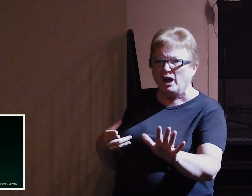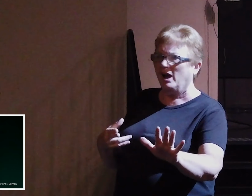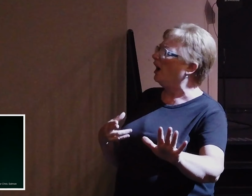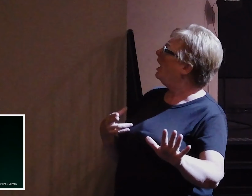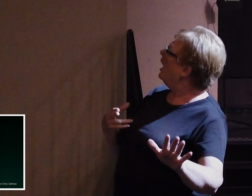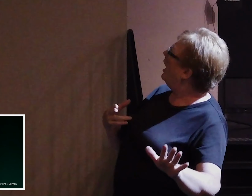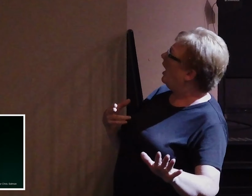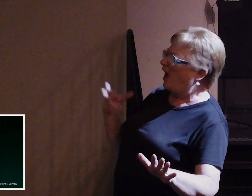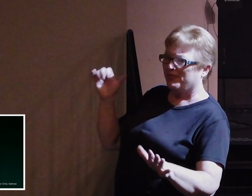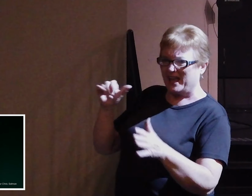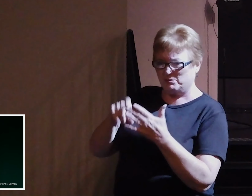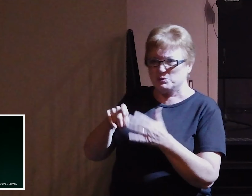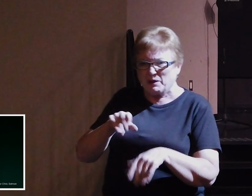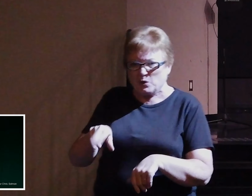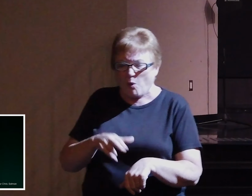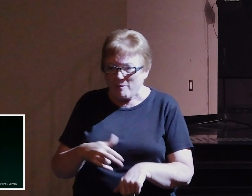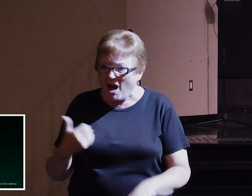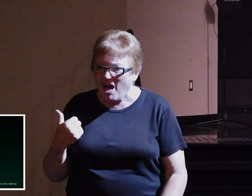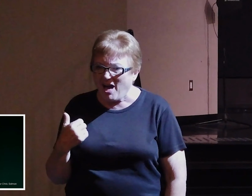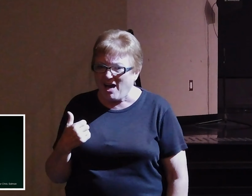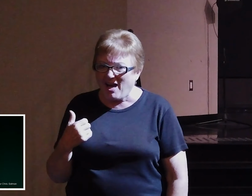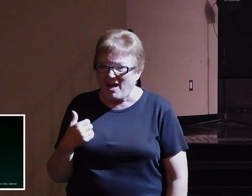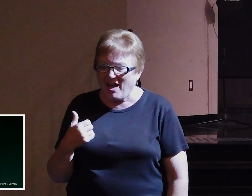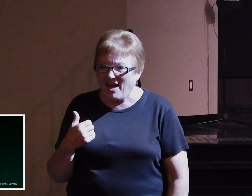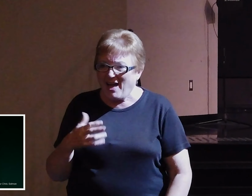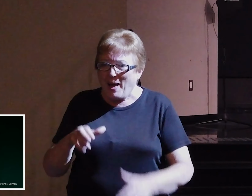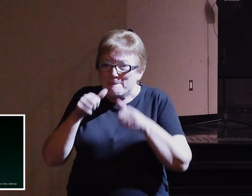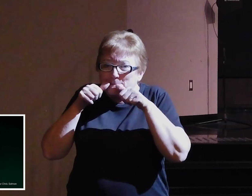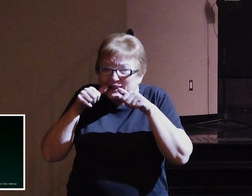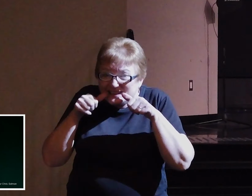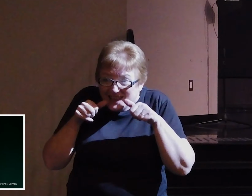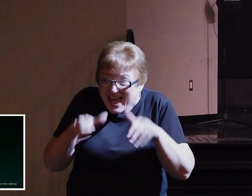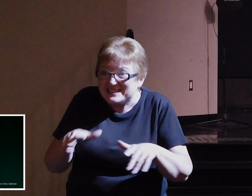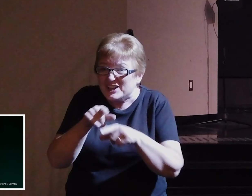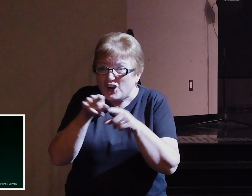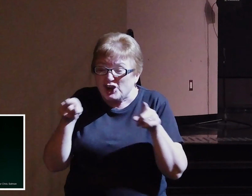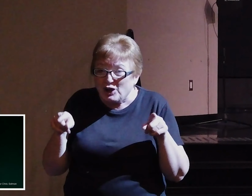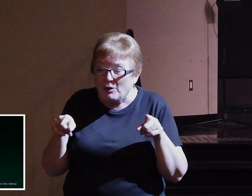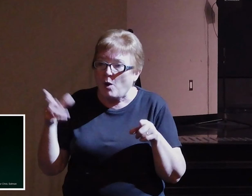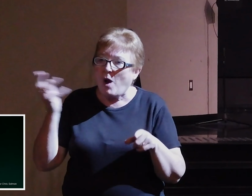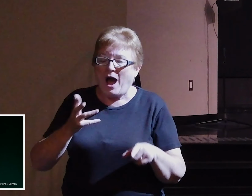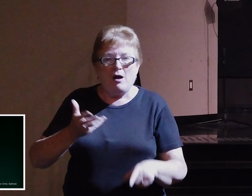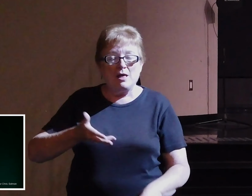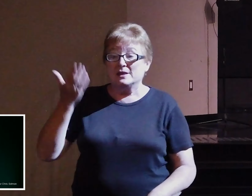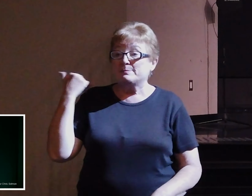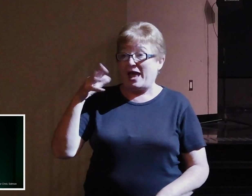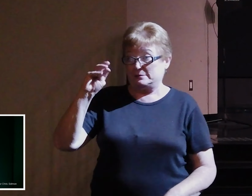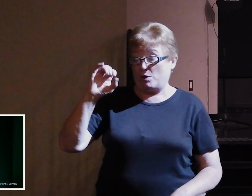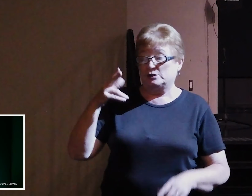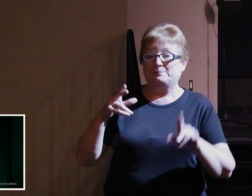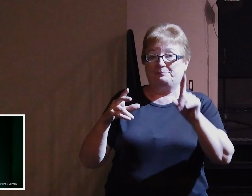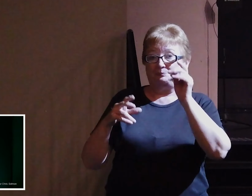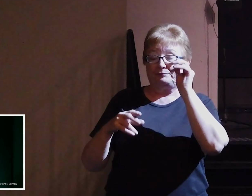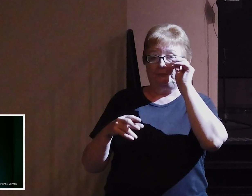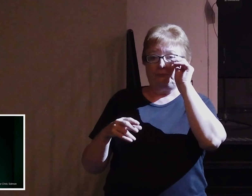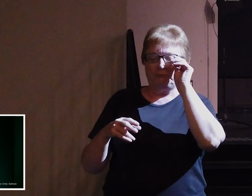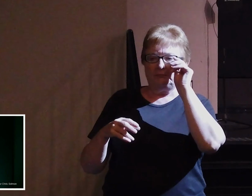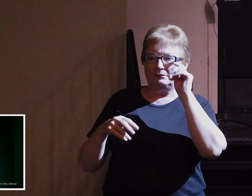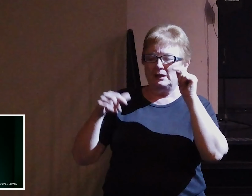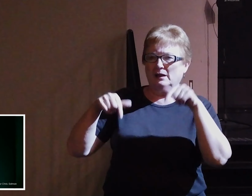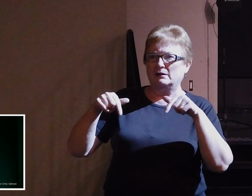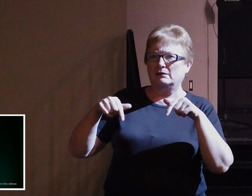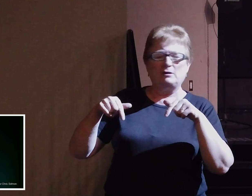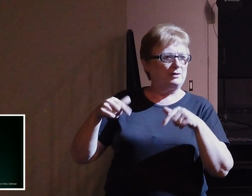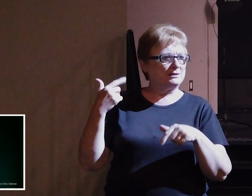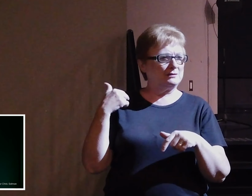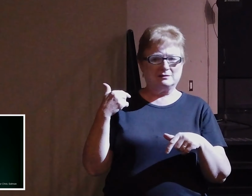Like that's supposed to be normal. Blessed are you even. This past March, so not this March, but well,